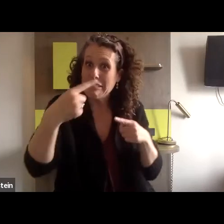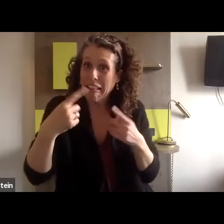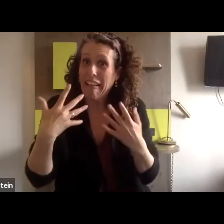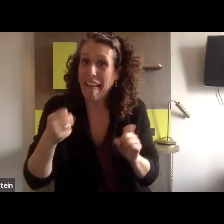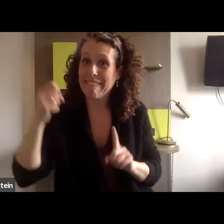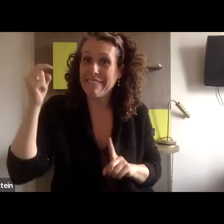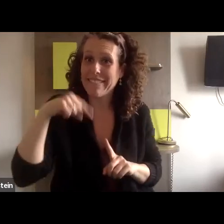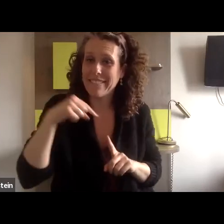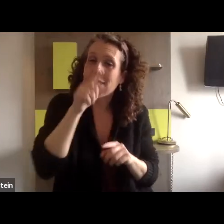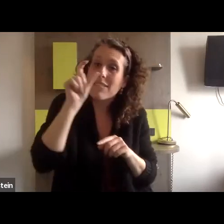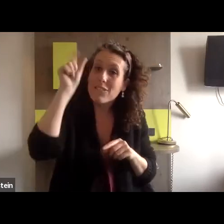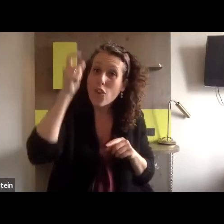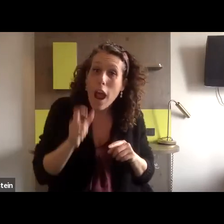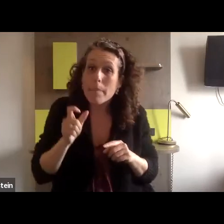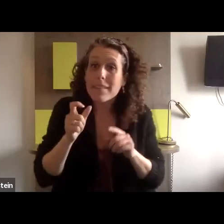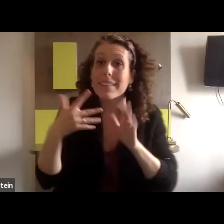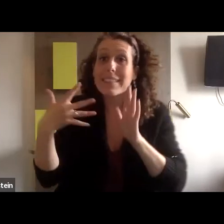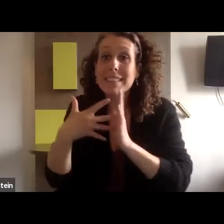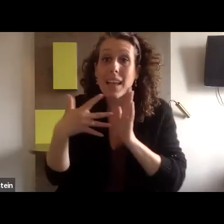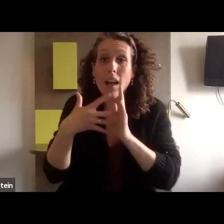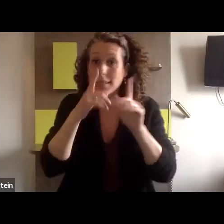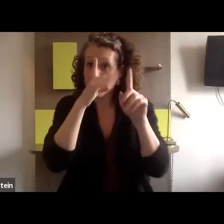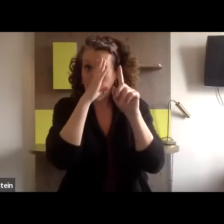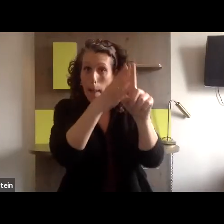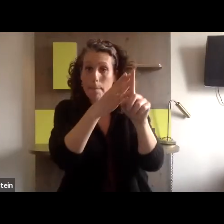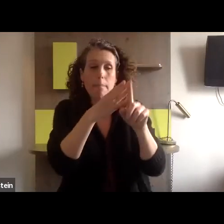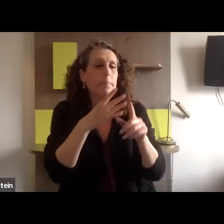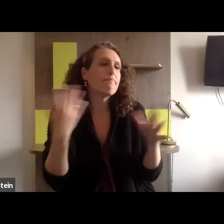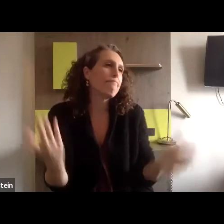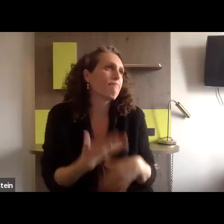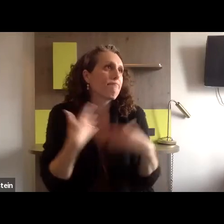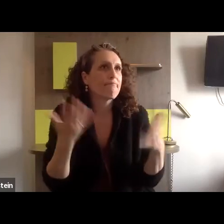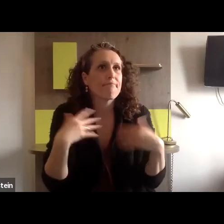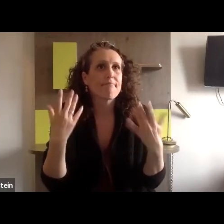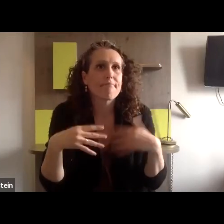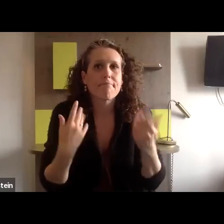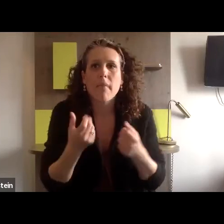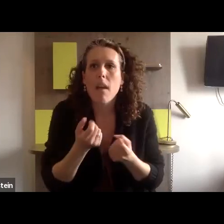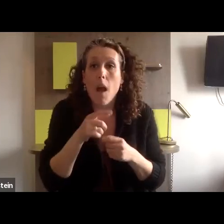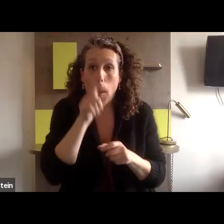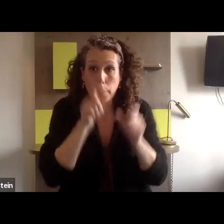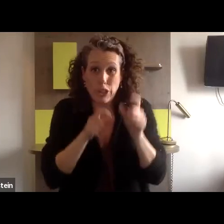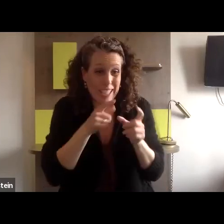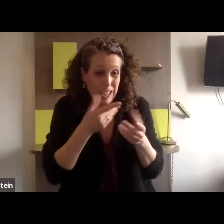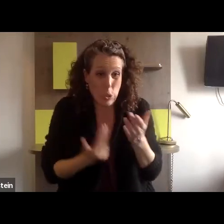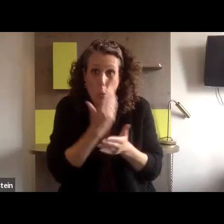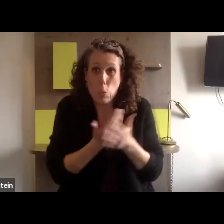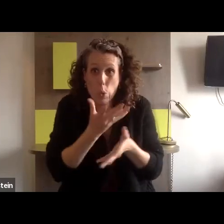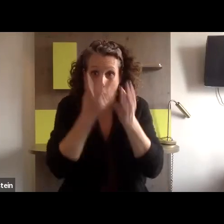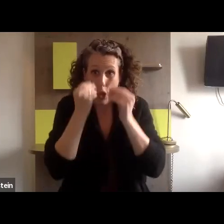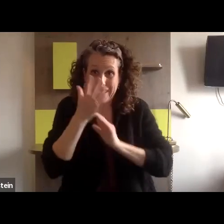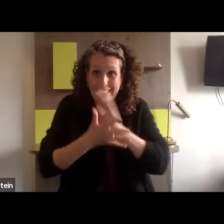test basically just tests how many words or signs does a learner know at a certain